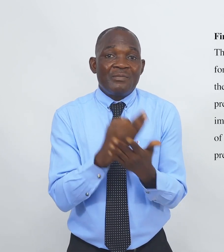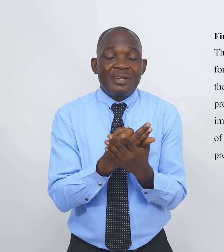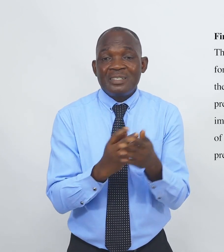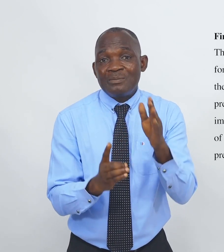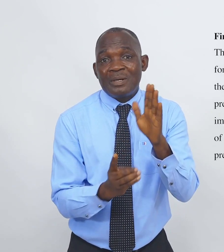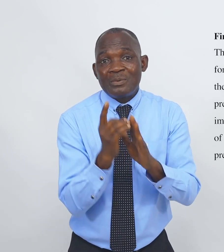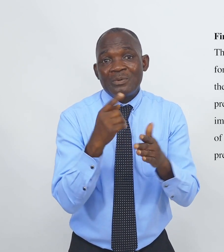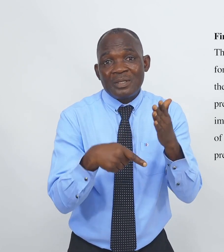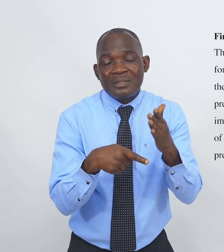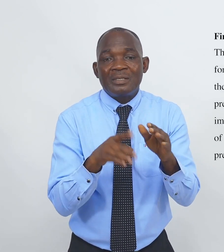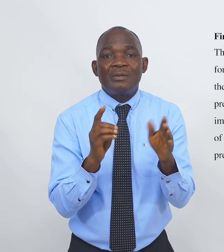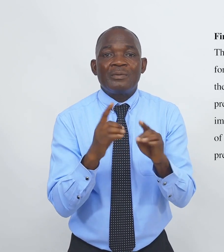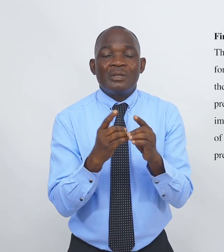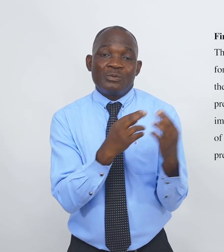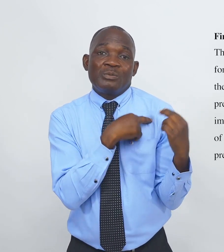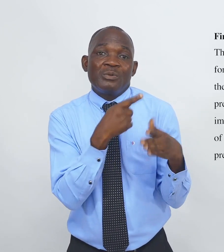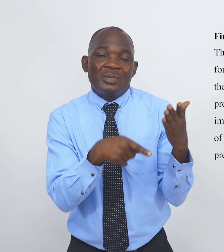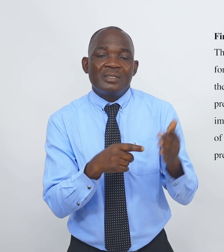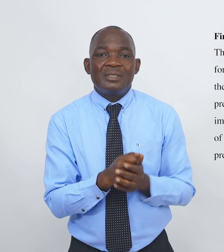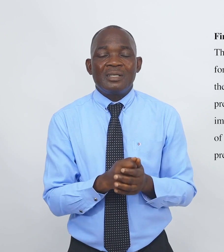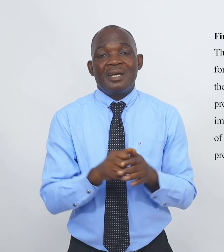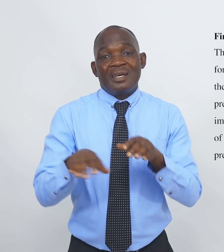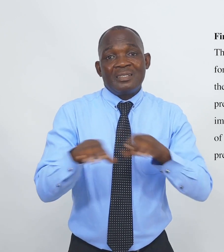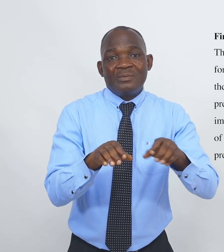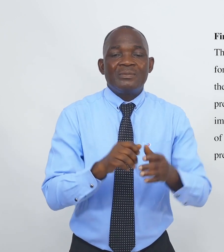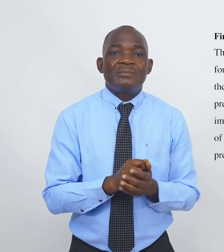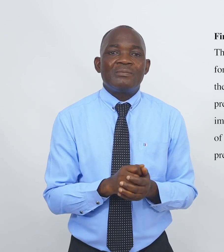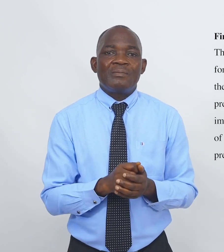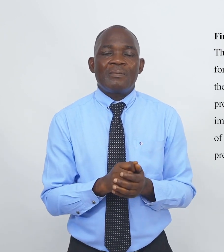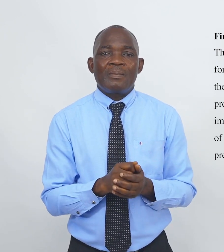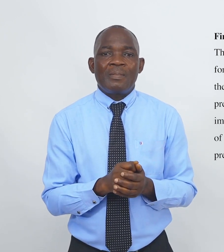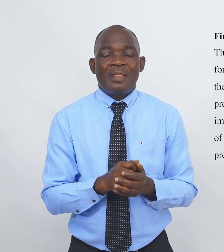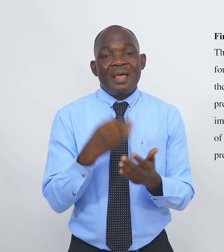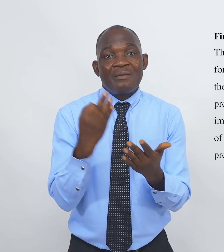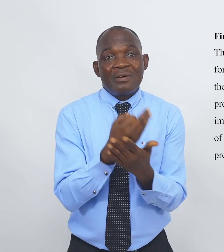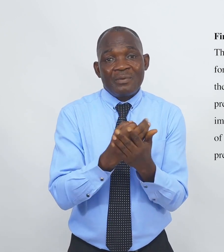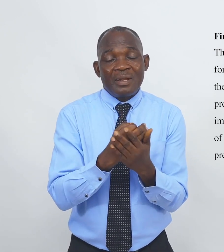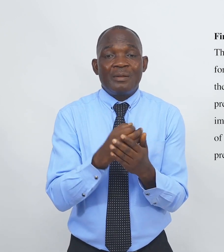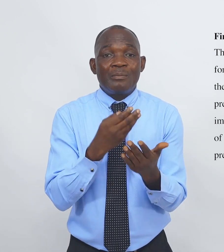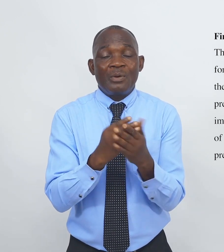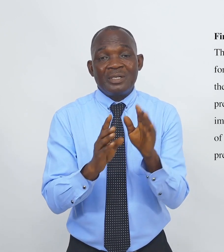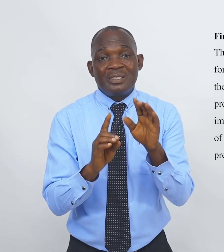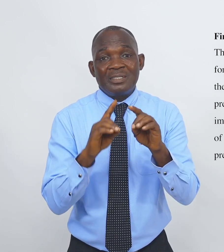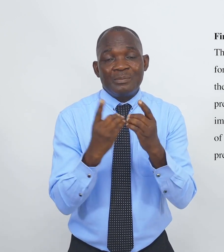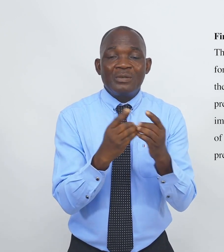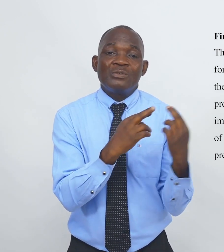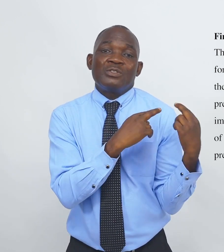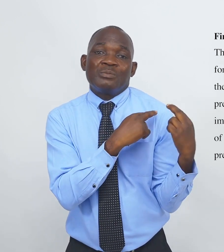Department. Responsibilities or activities. The Finance and Capital Department is responsible for the financial